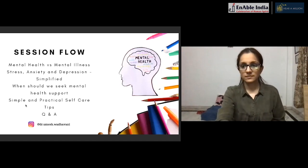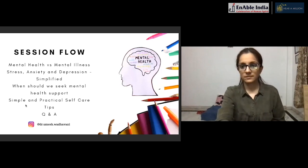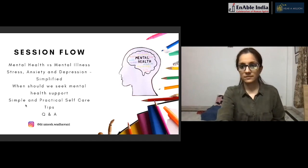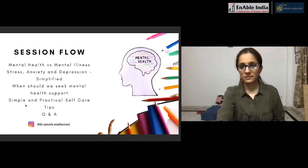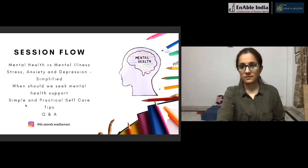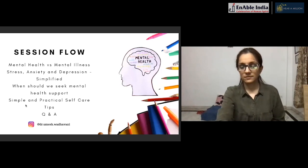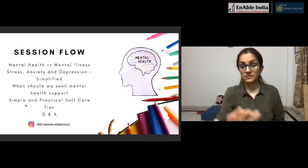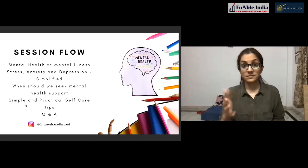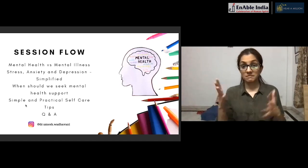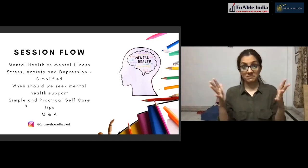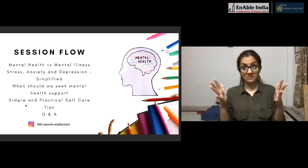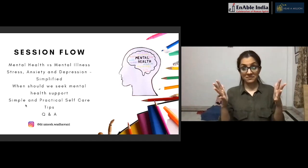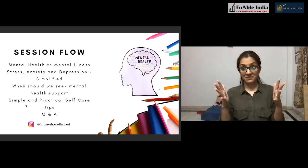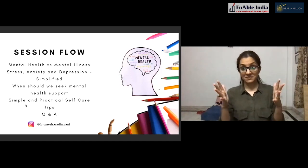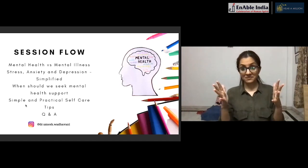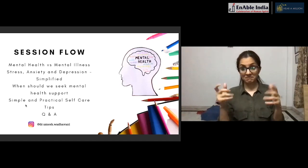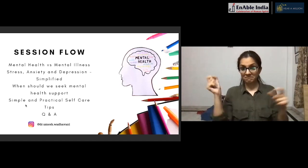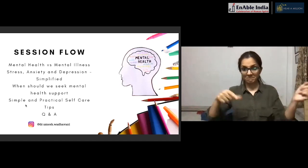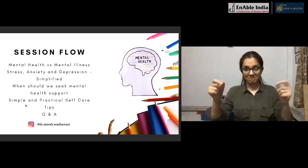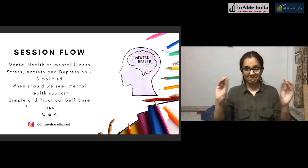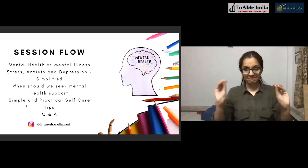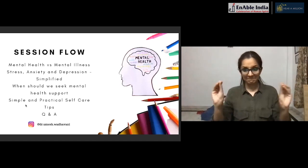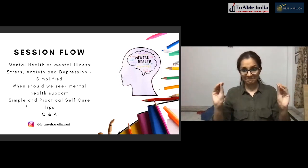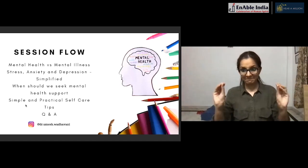If not, then I will go ahead with the symptoms.